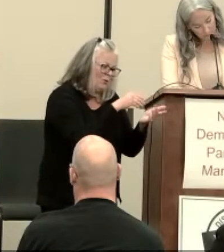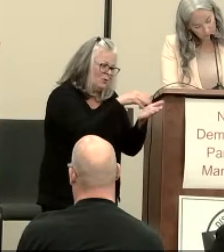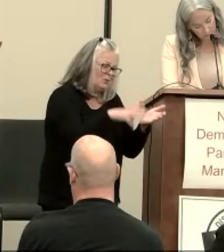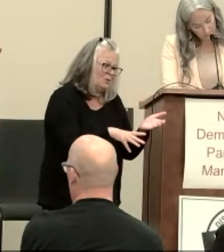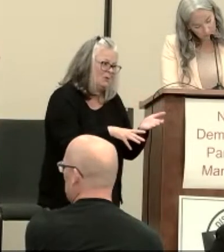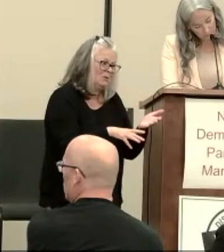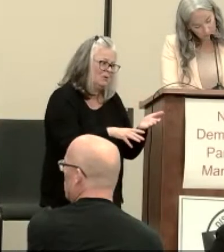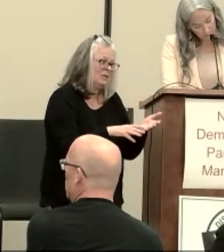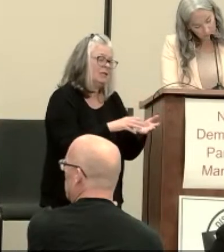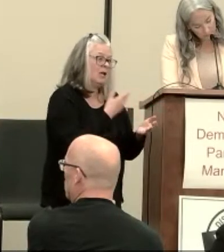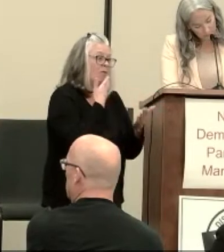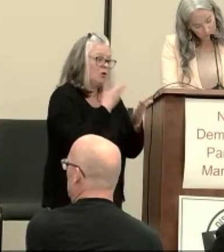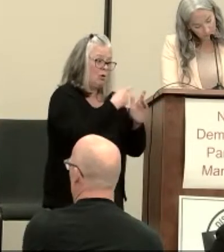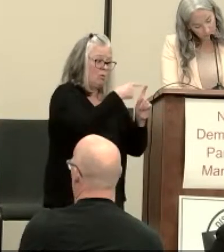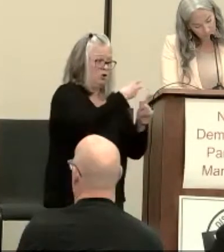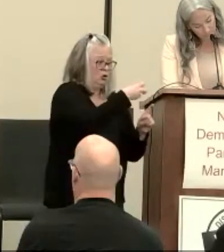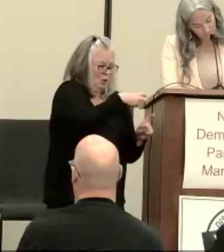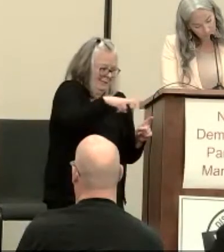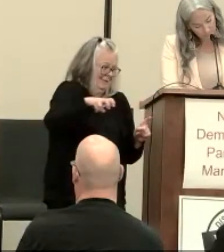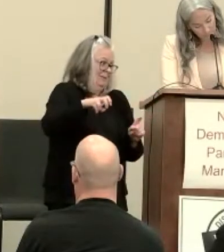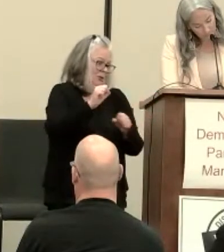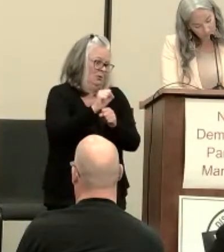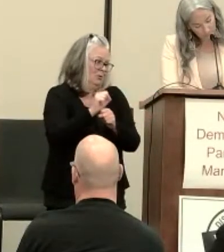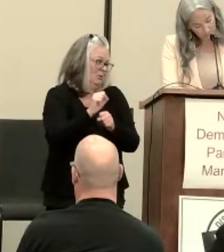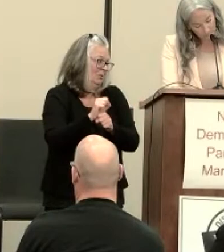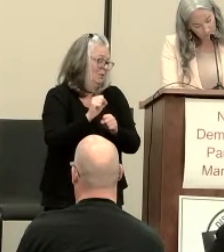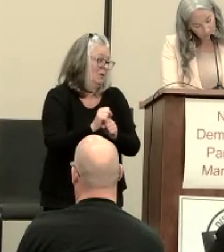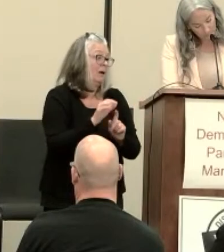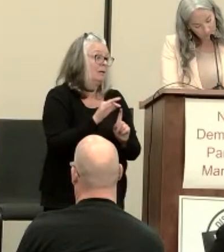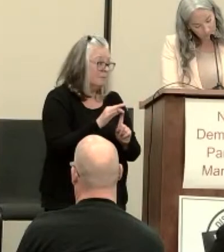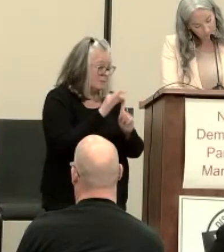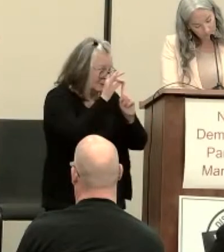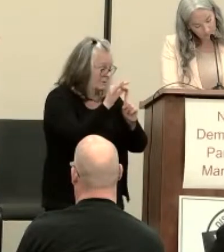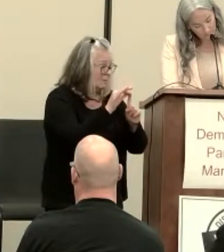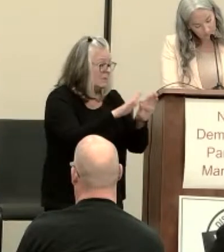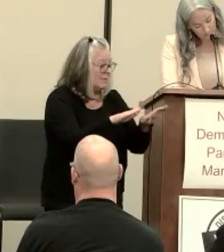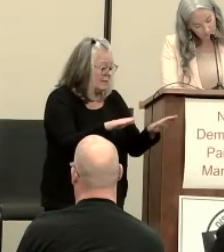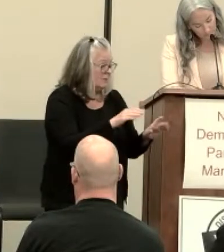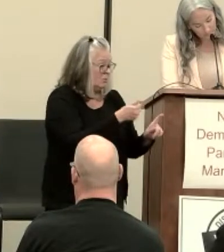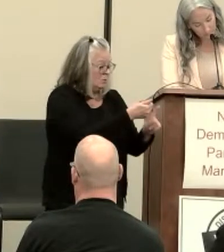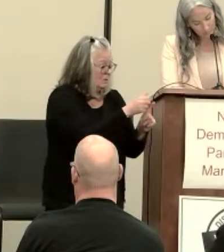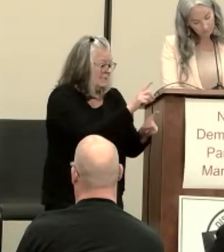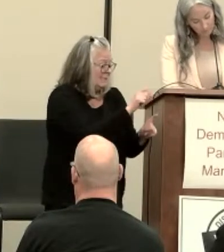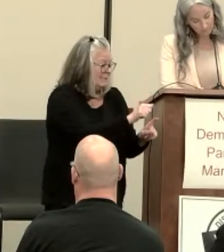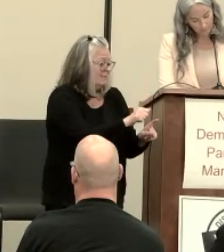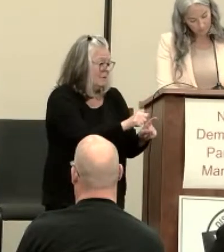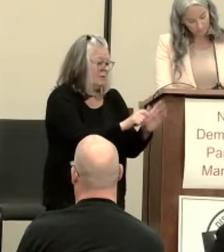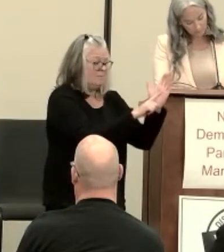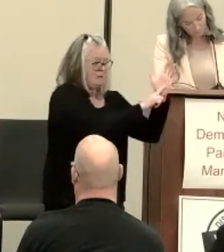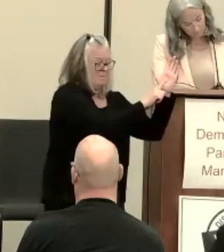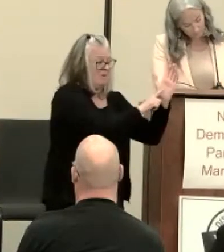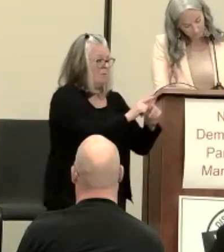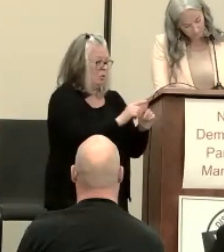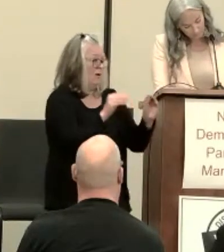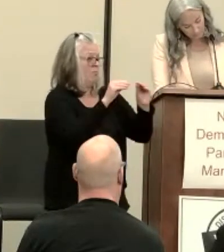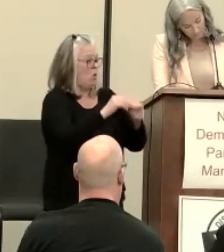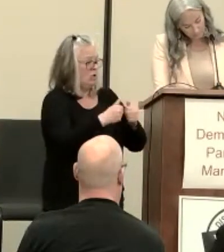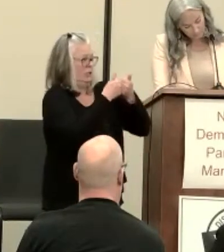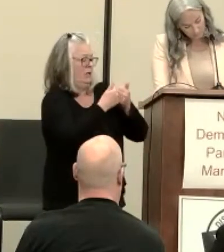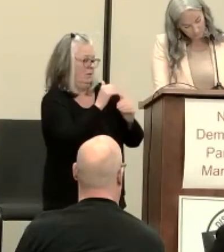having a positive transition out of high school, but especially, kids with disabilities, who are facing greater challenges. Thank